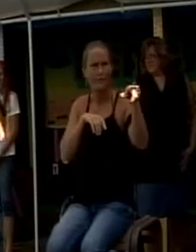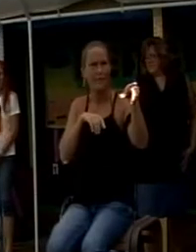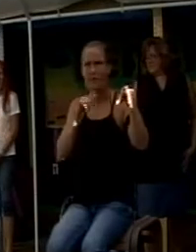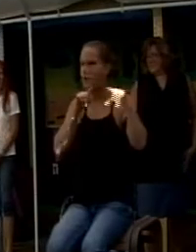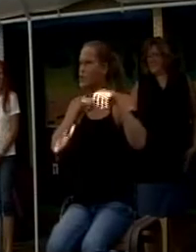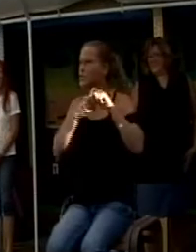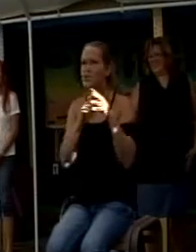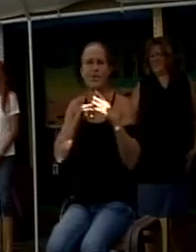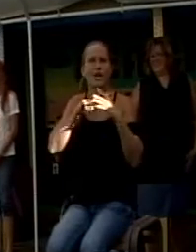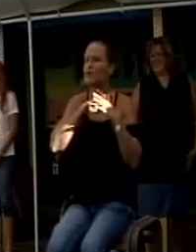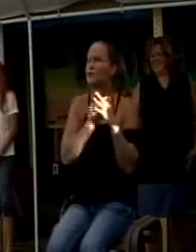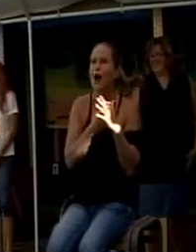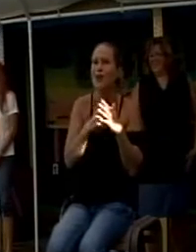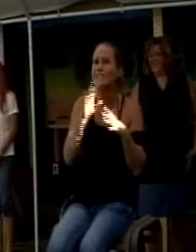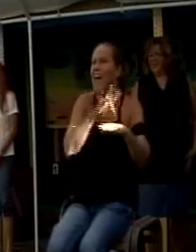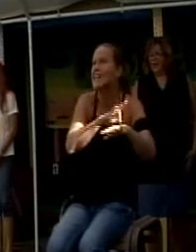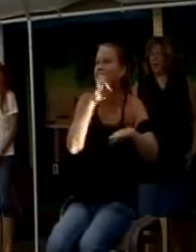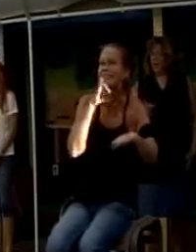a.m.